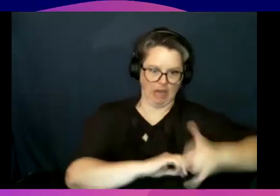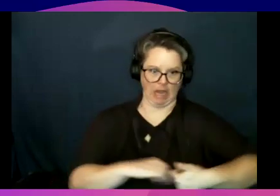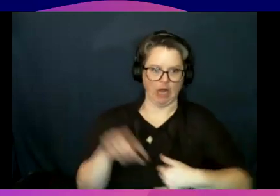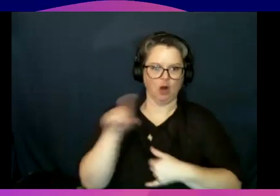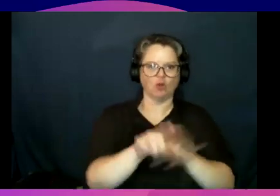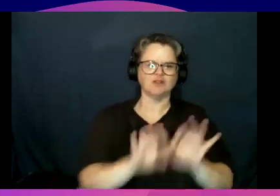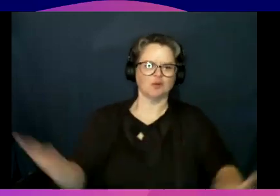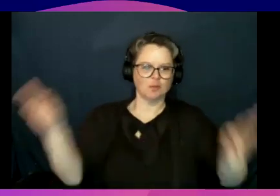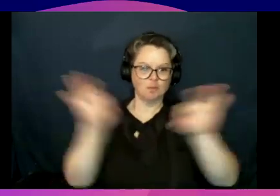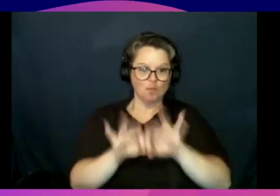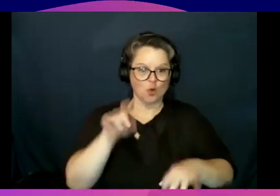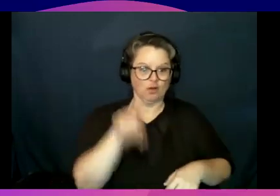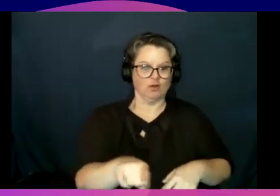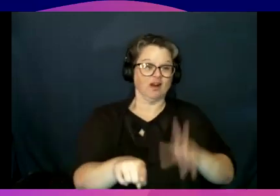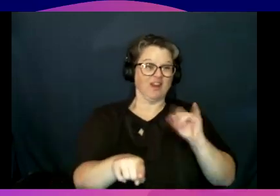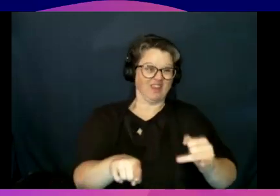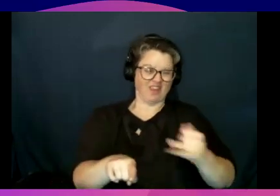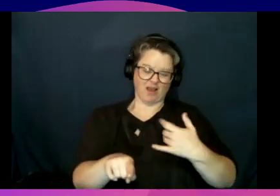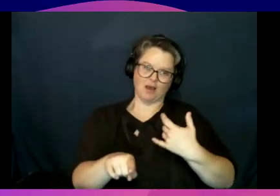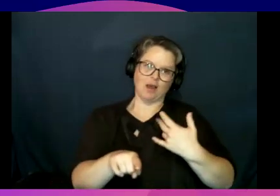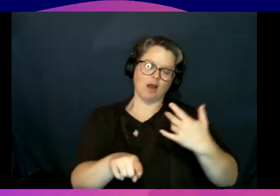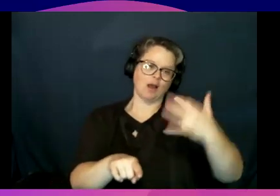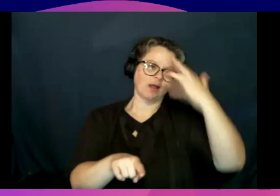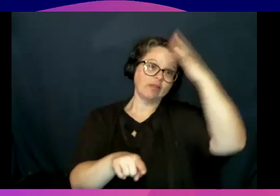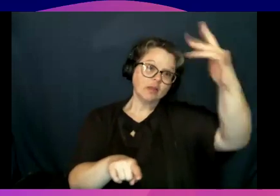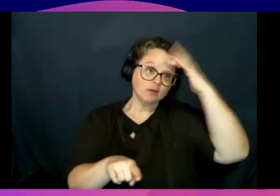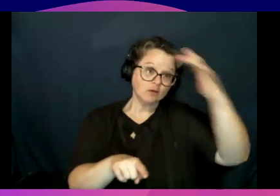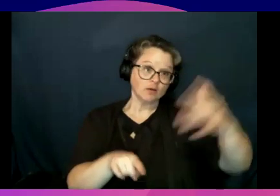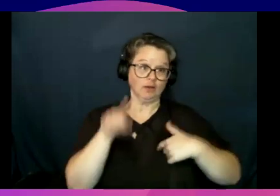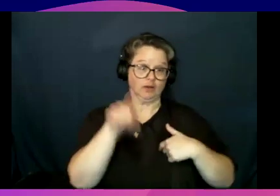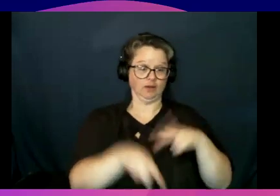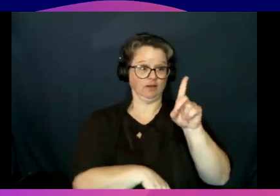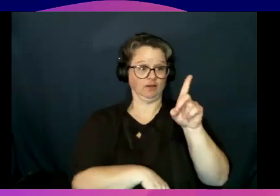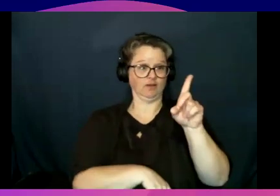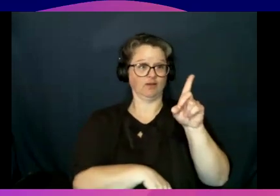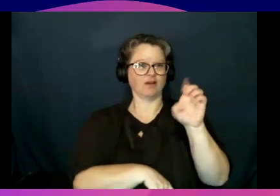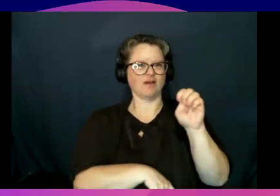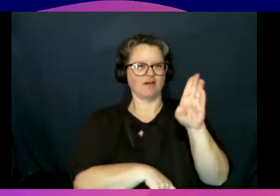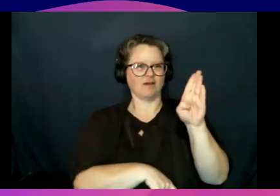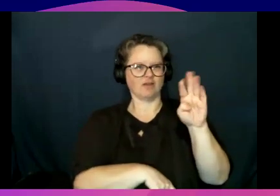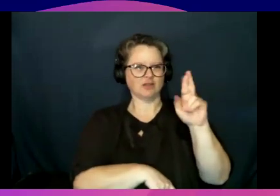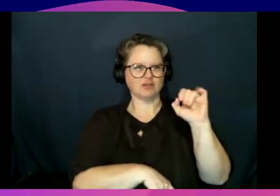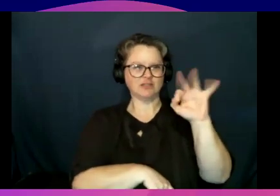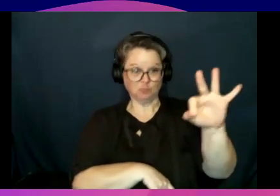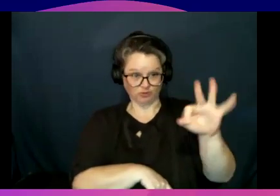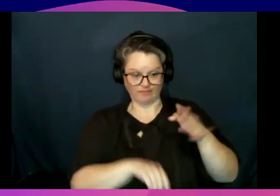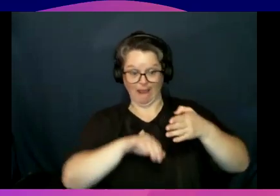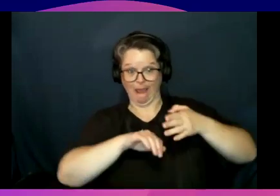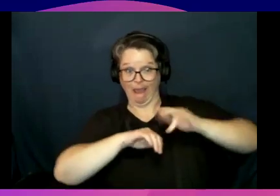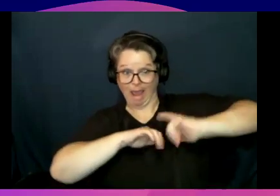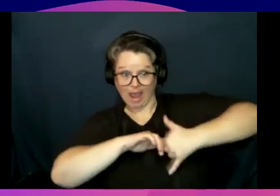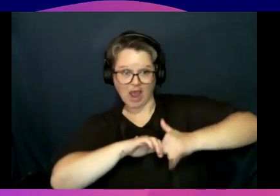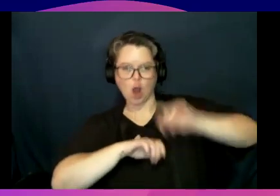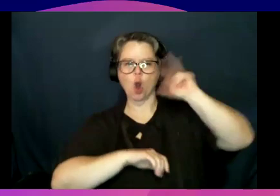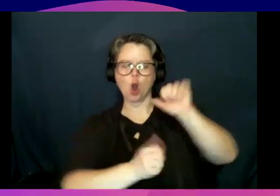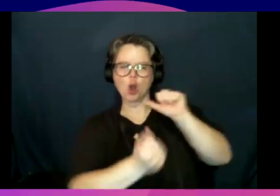goes into how to practice this as an organization. So they have a number of kind of, like,